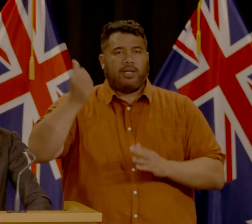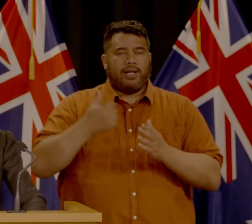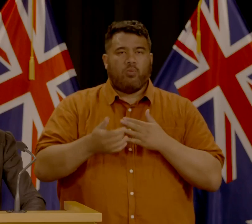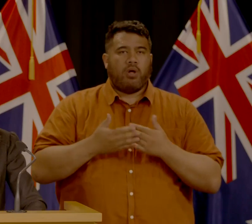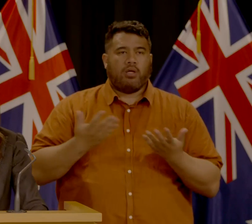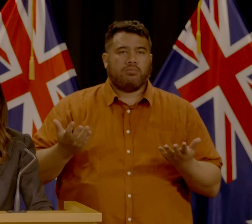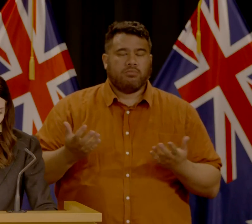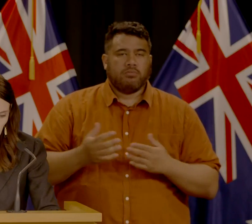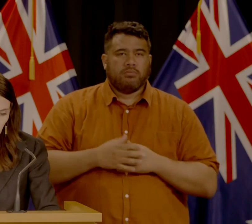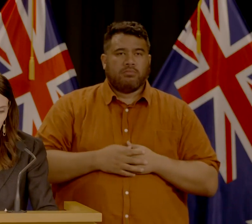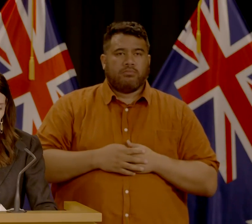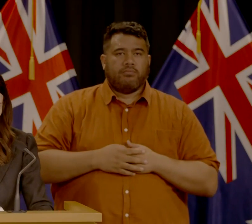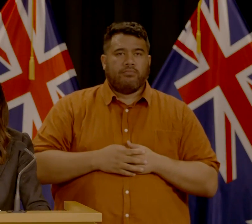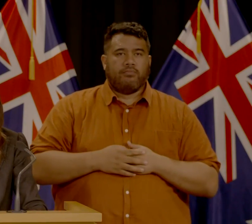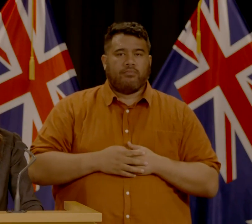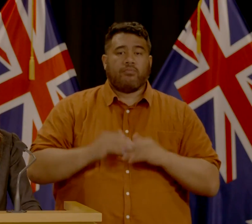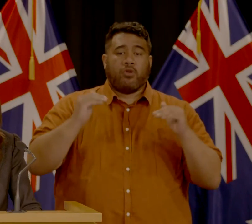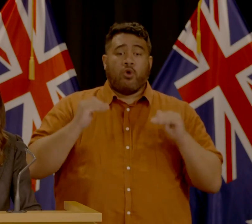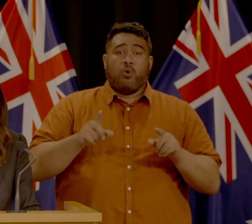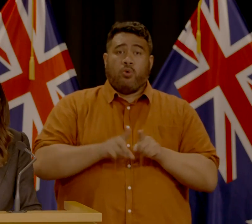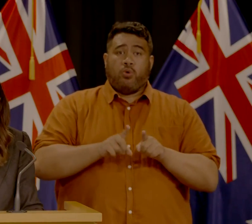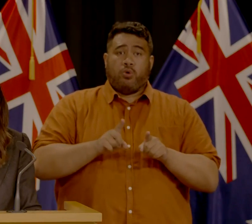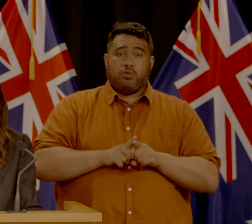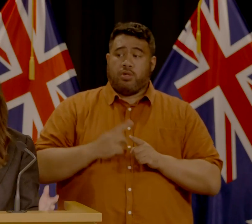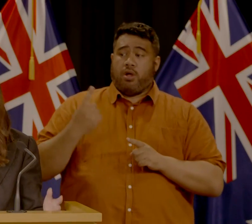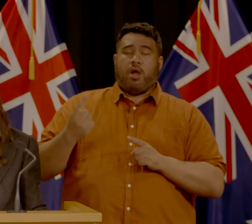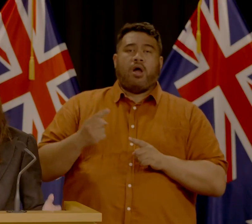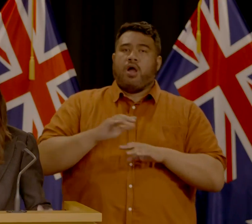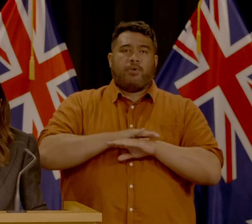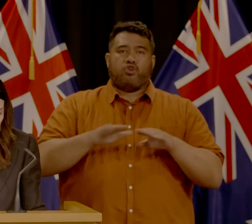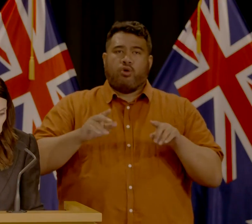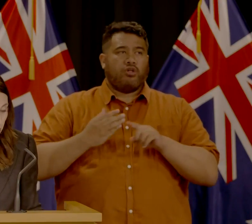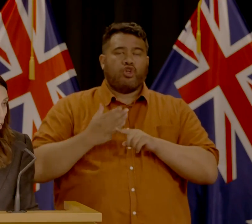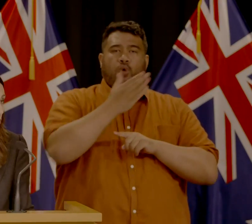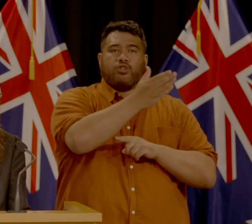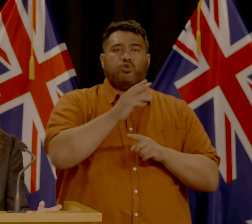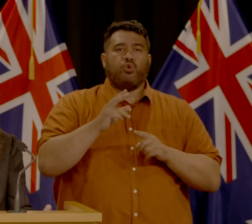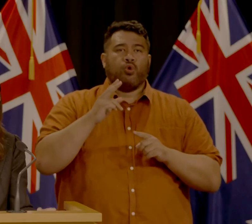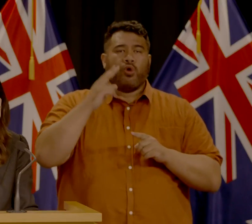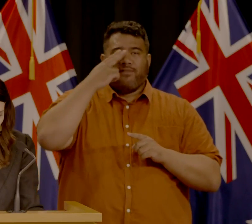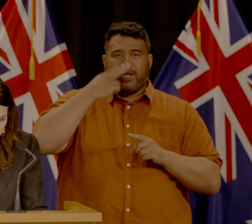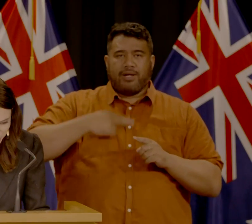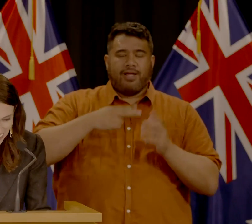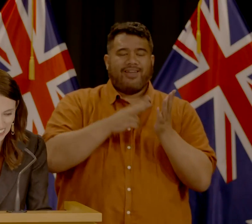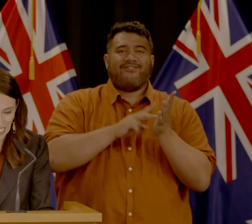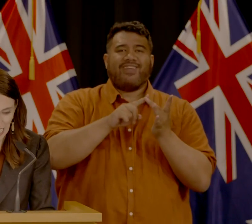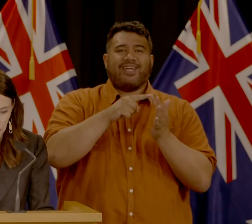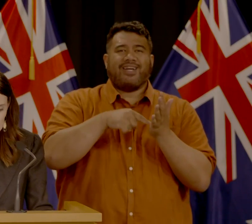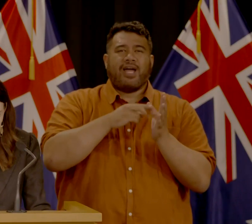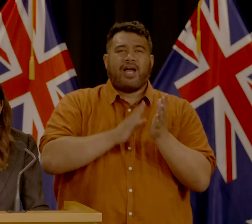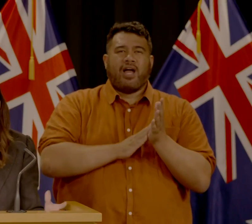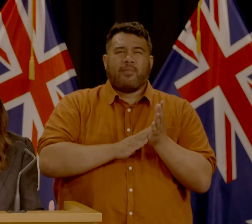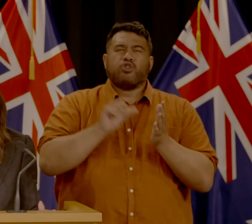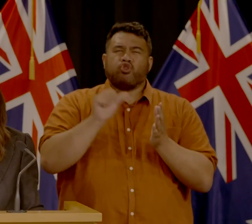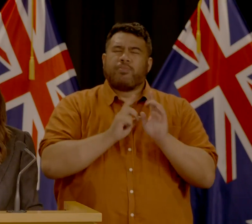Finally, I confirm that I will no longer travel to Vietnam in April. This will be obvious to most of you.